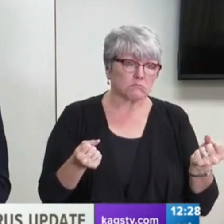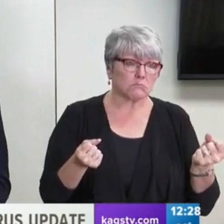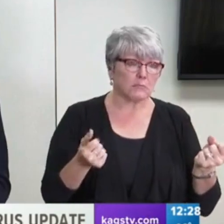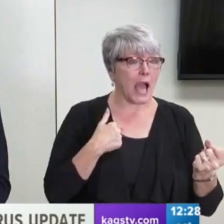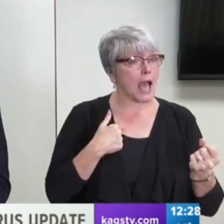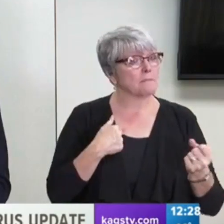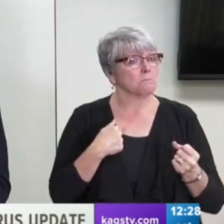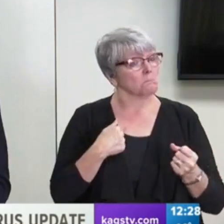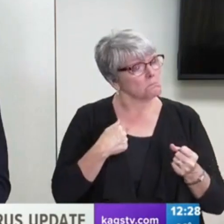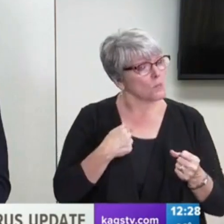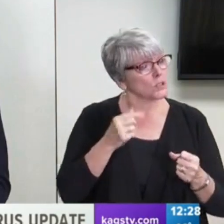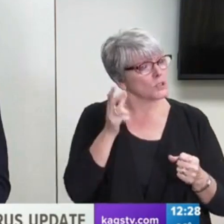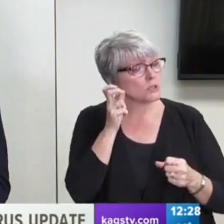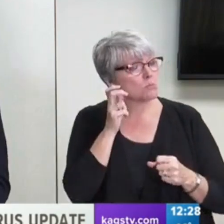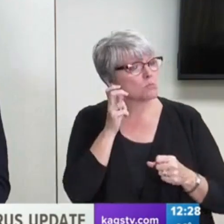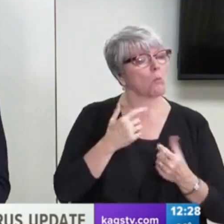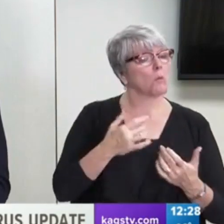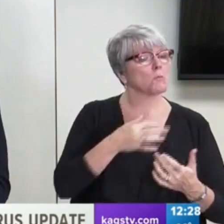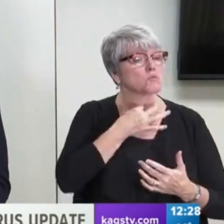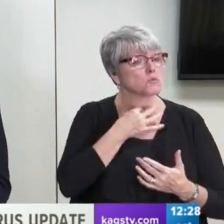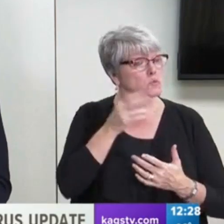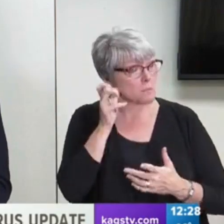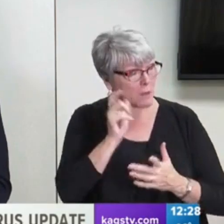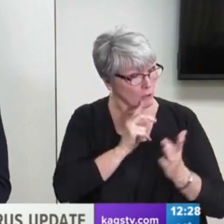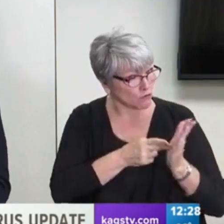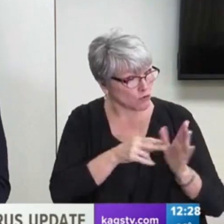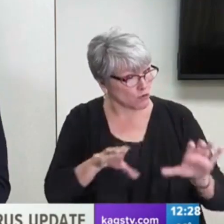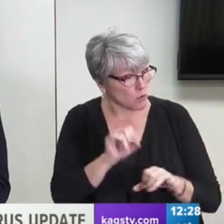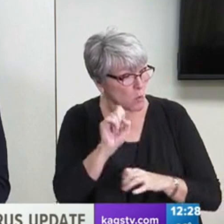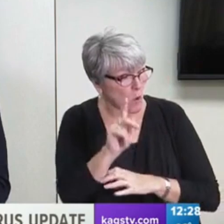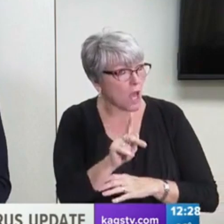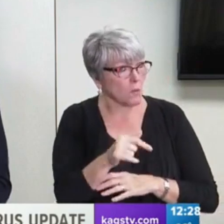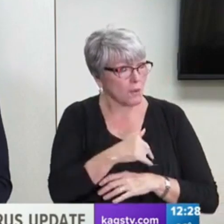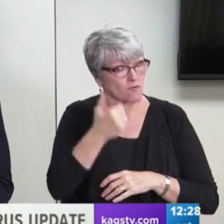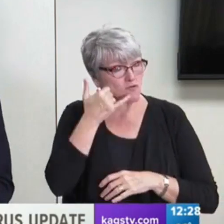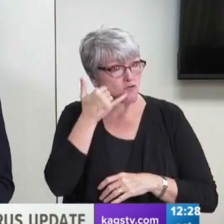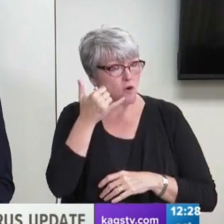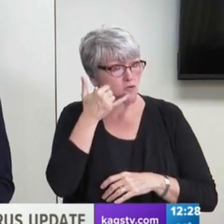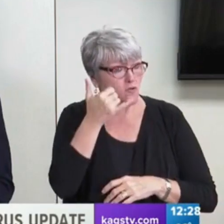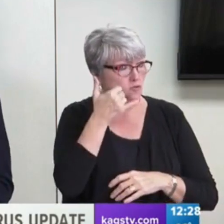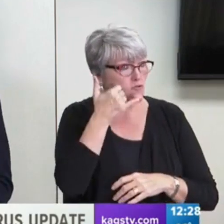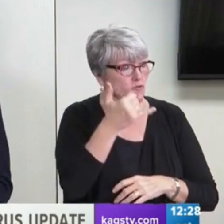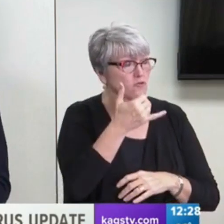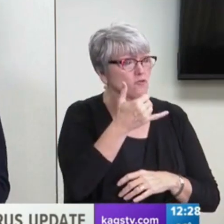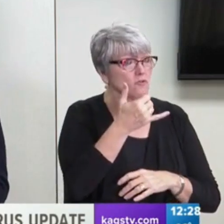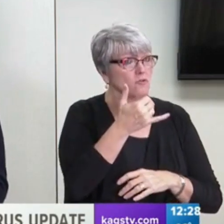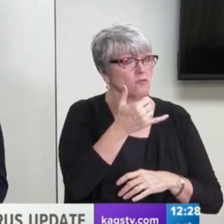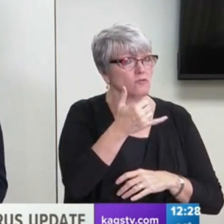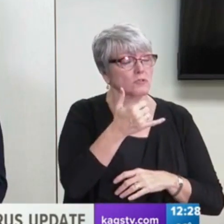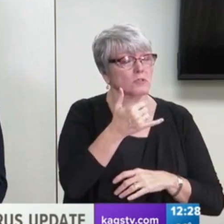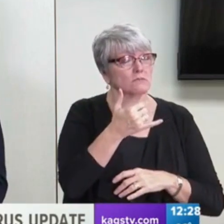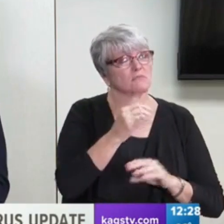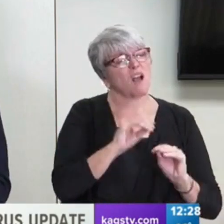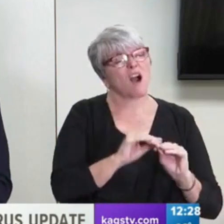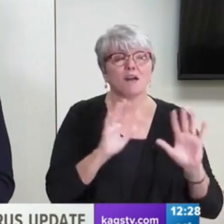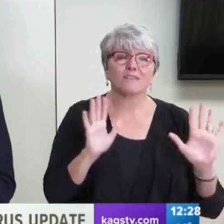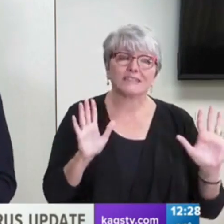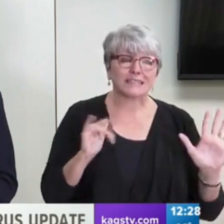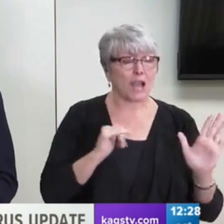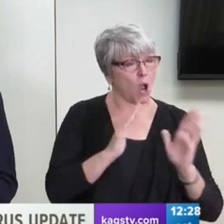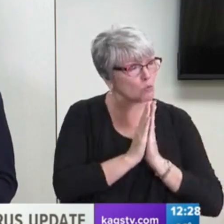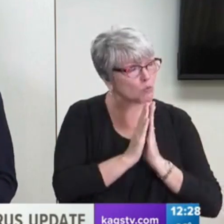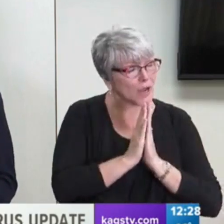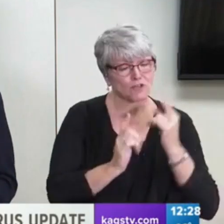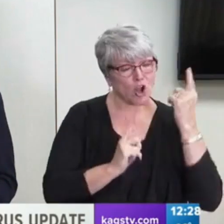I'm anxious to hear about them. I want to ensure that they're doing well. We have calls going out to them. Obviously, our